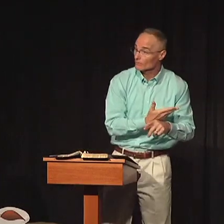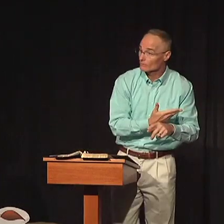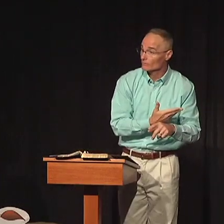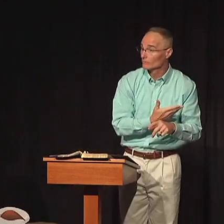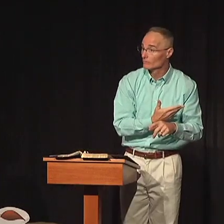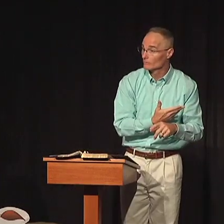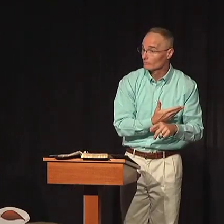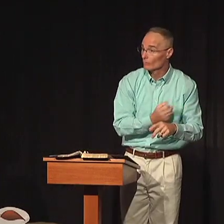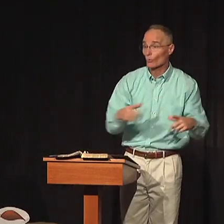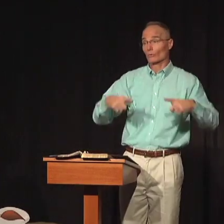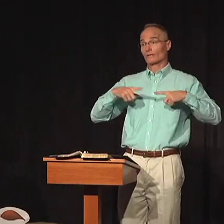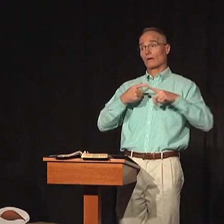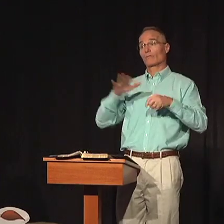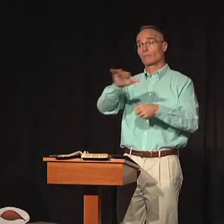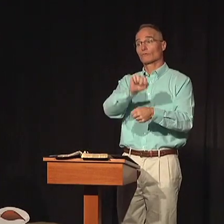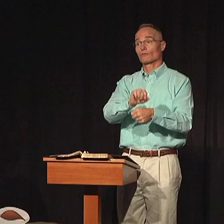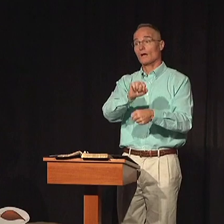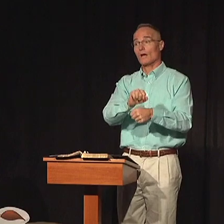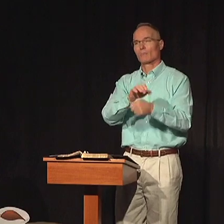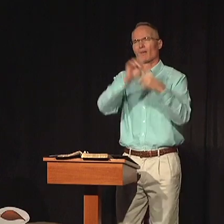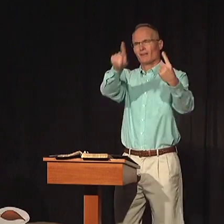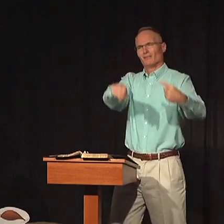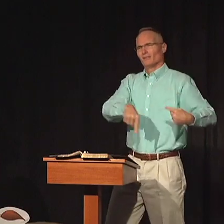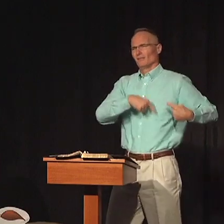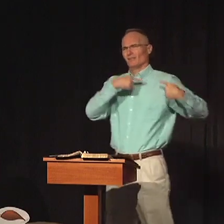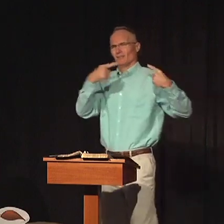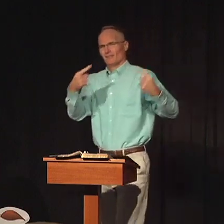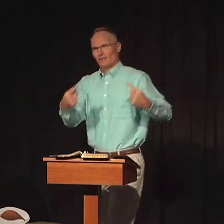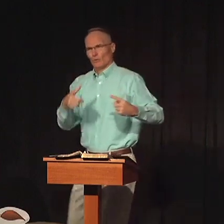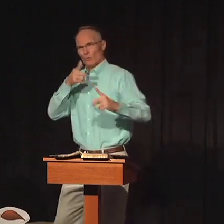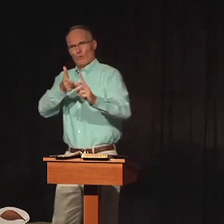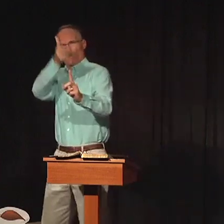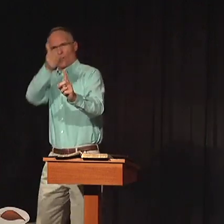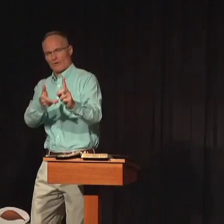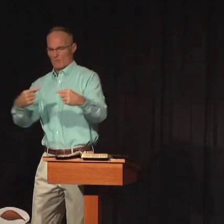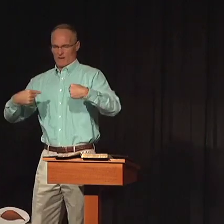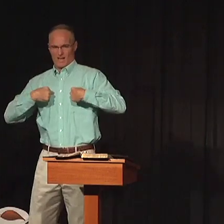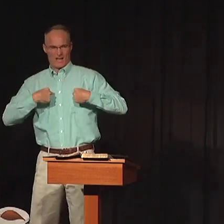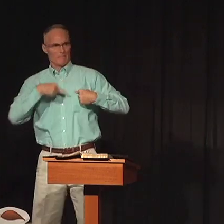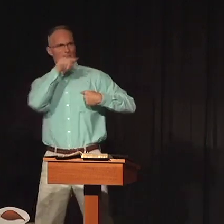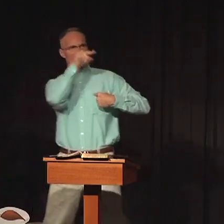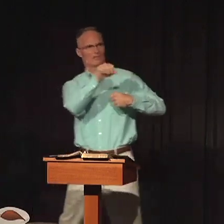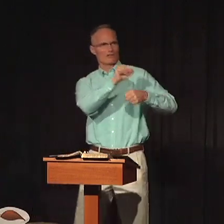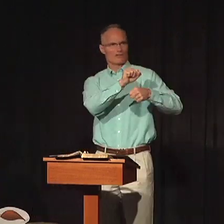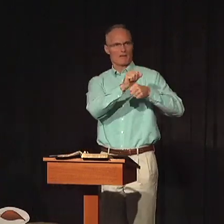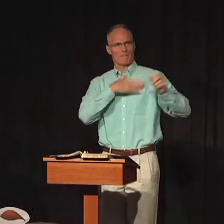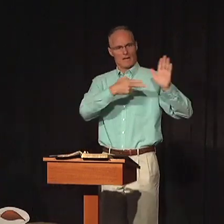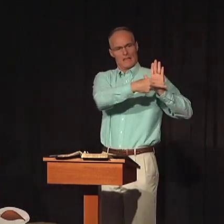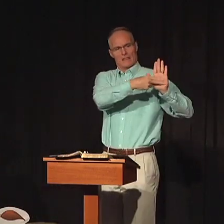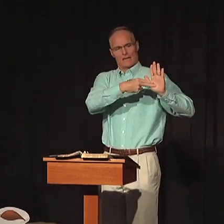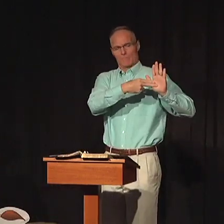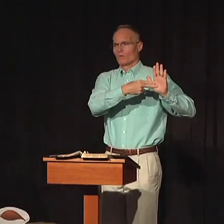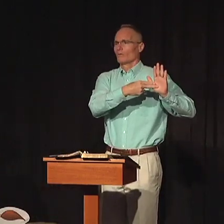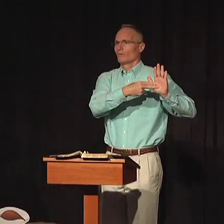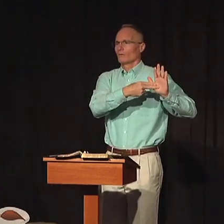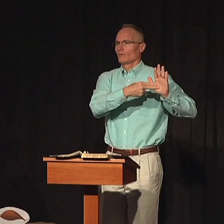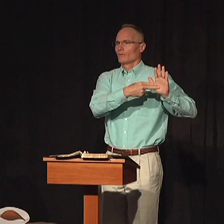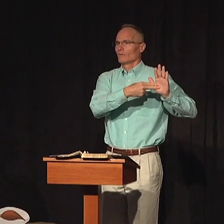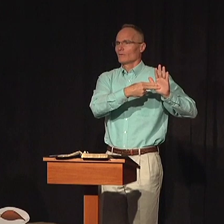If you're fired from your job or you retire from your job, you have been at that. That's who you are. I am this job. I label myself